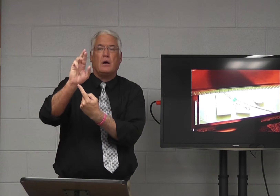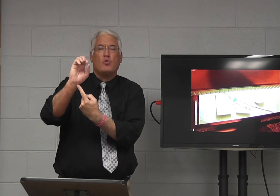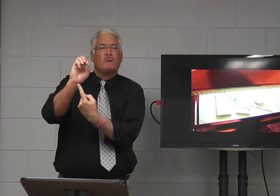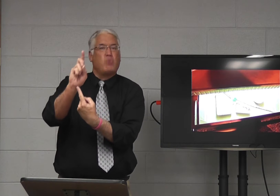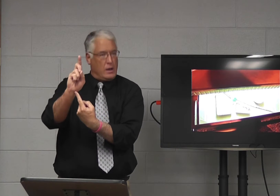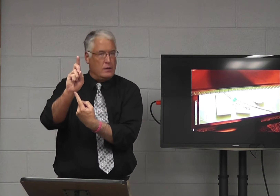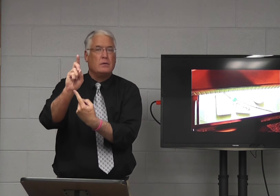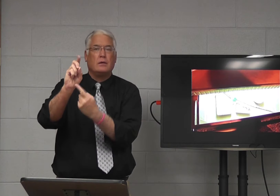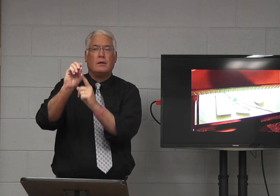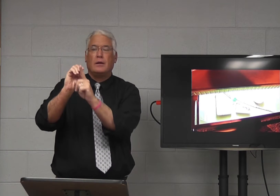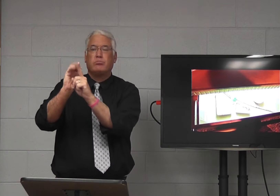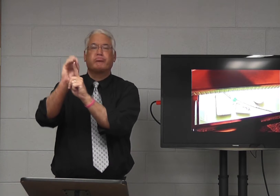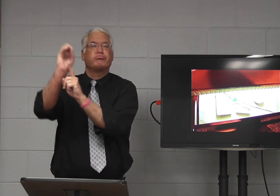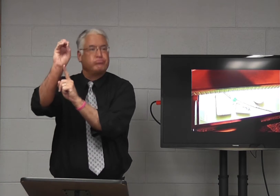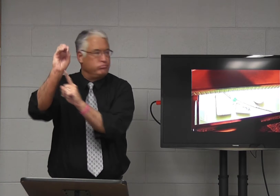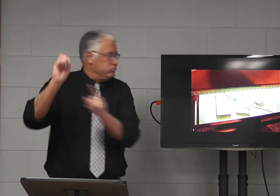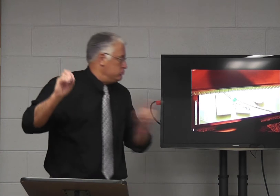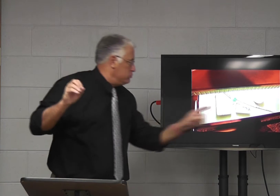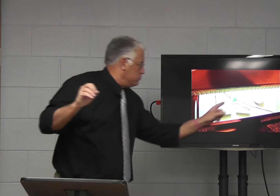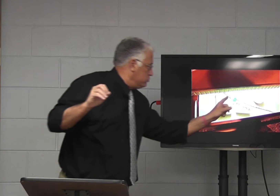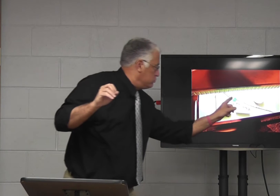and Aaron's rod